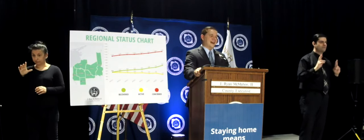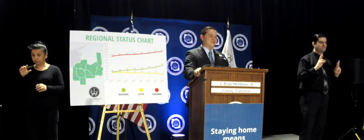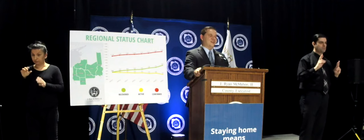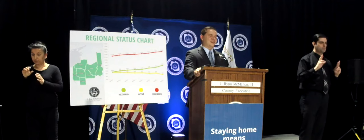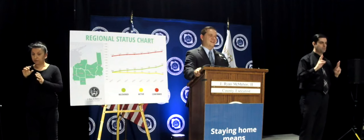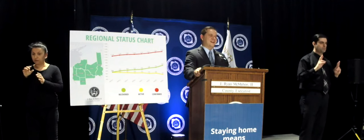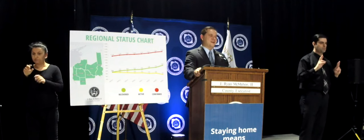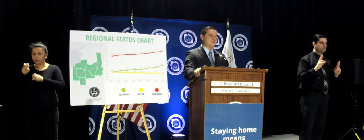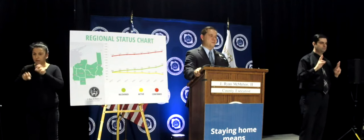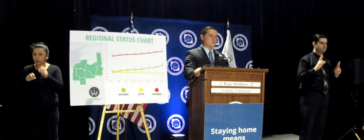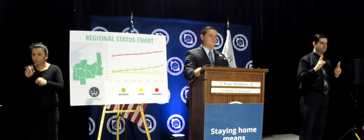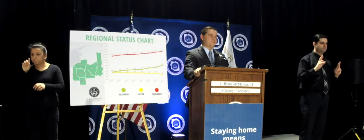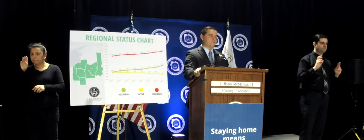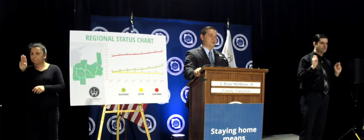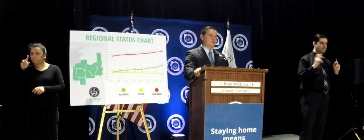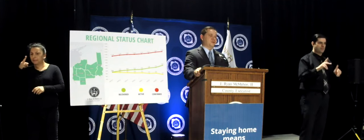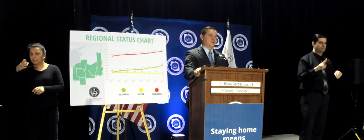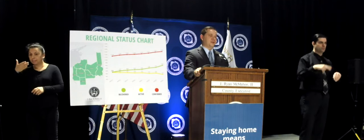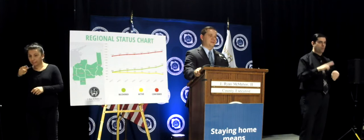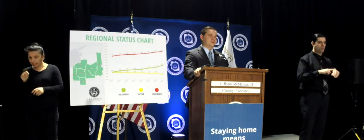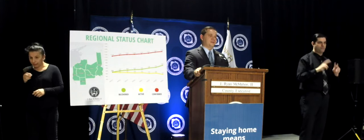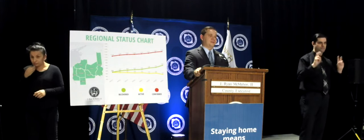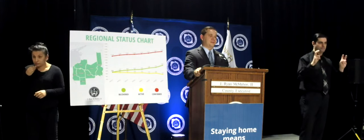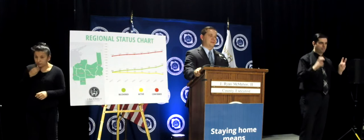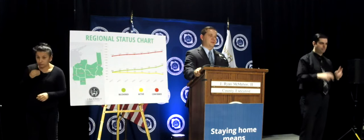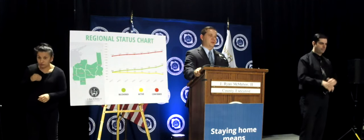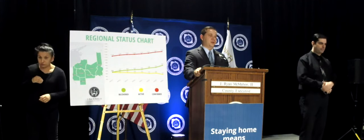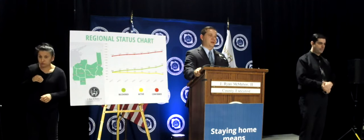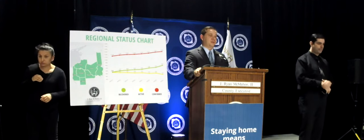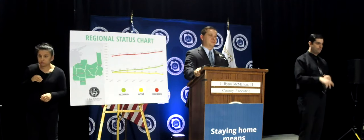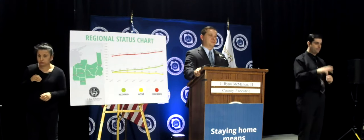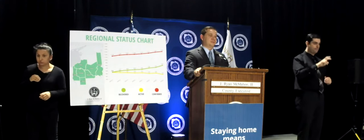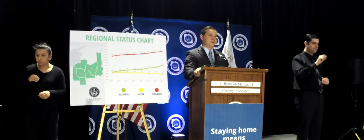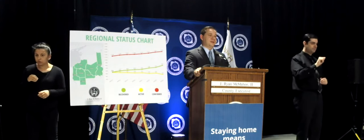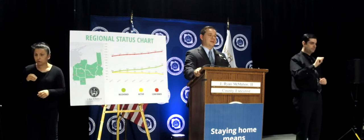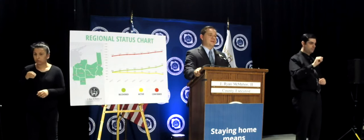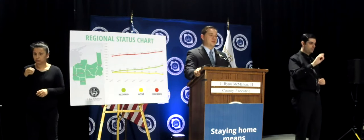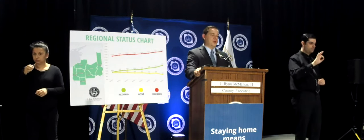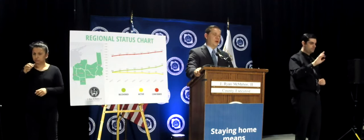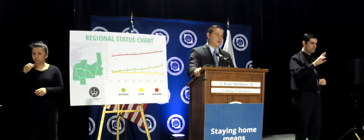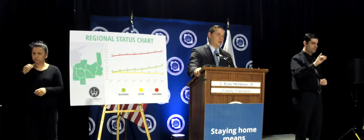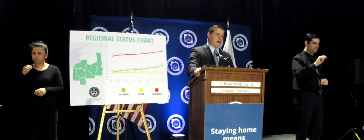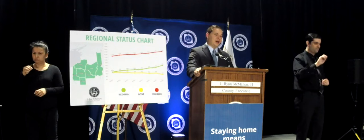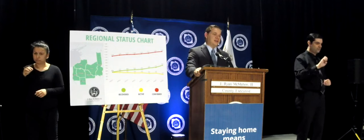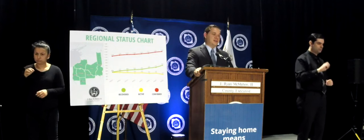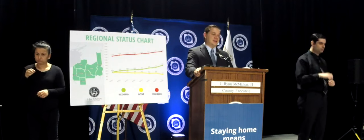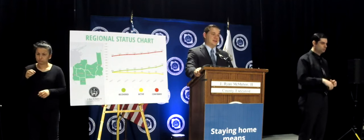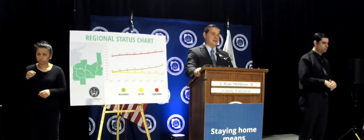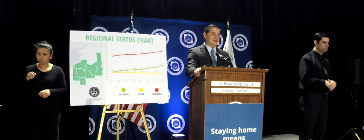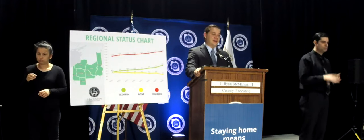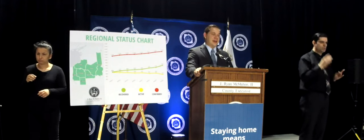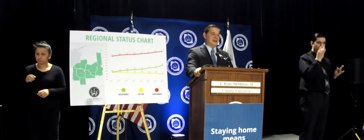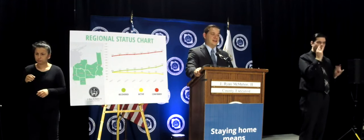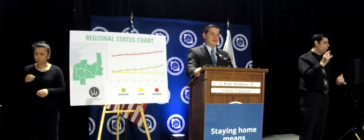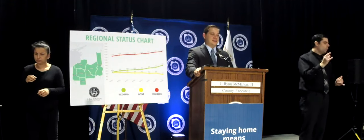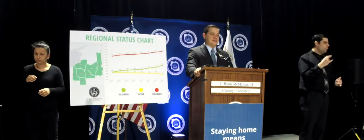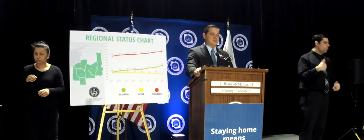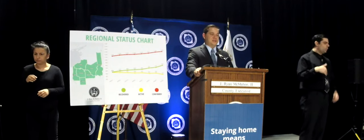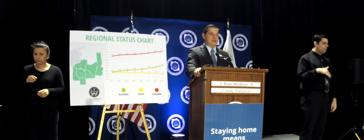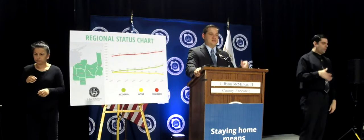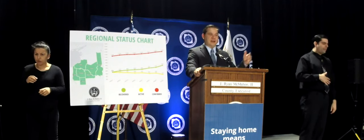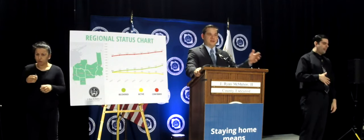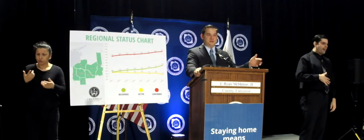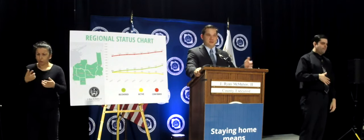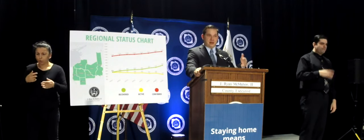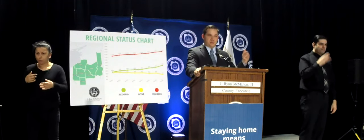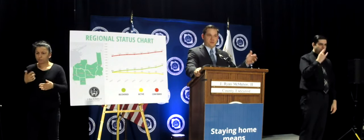normalcy? I think Pizza Frite is really good. So I think that you